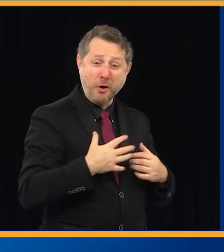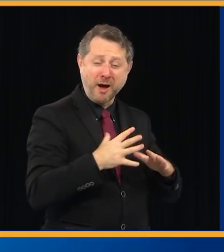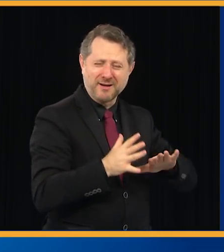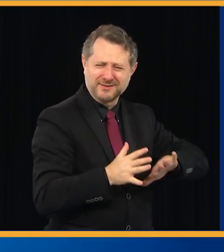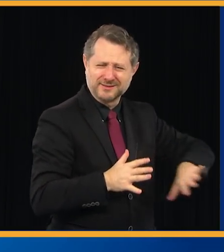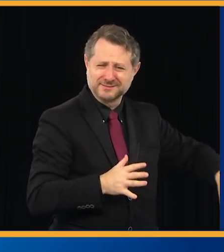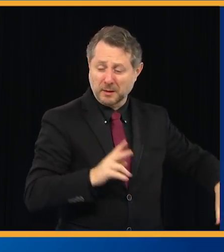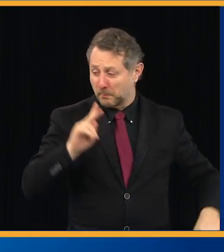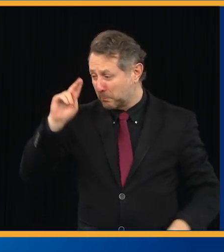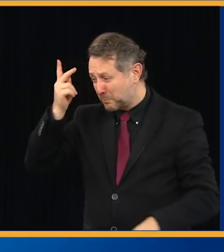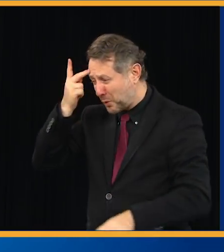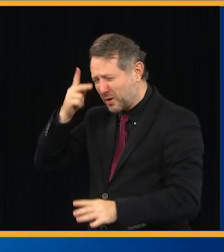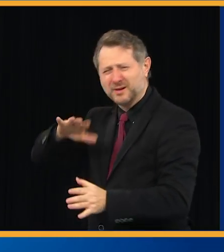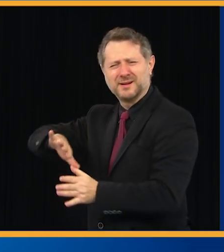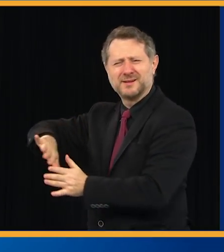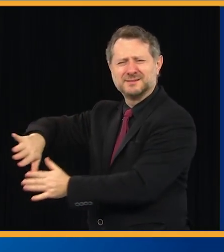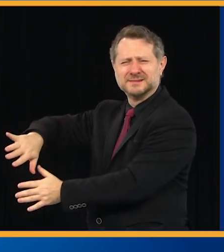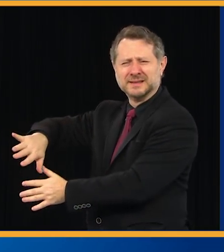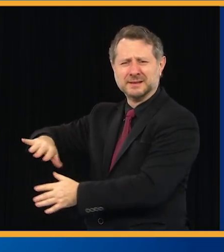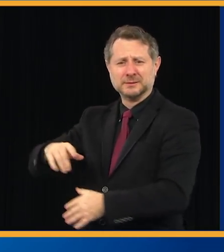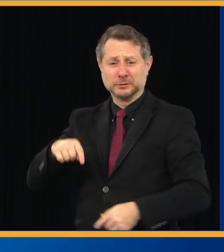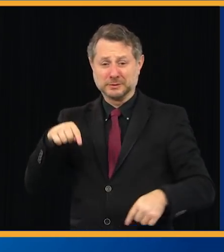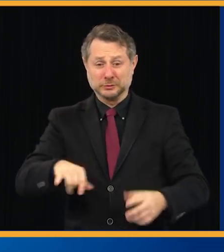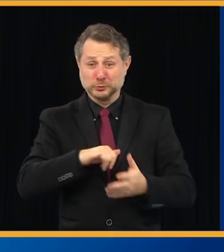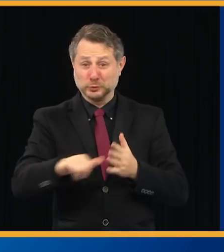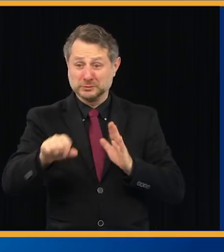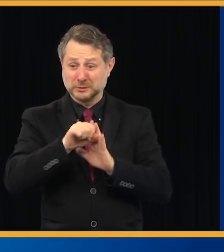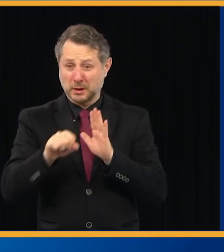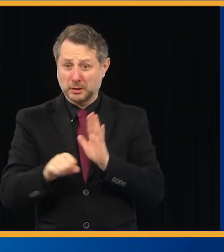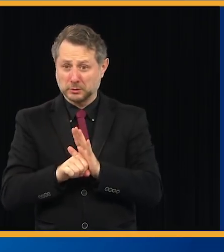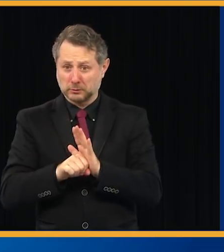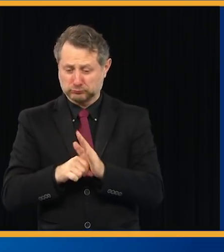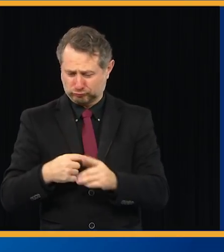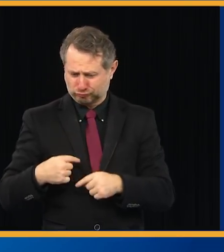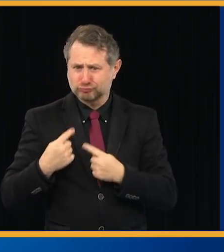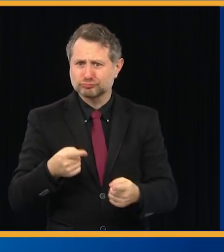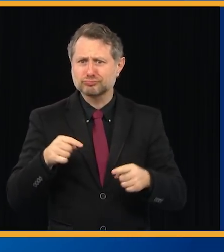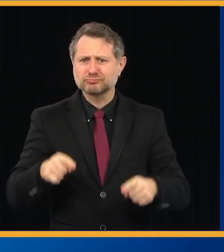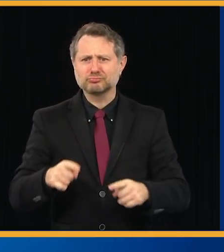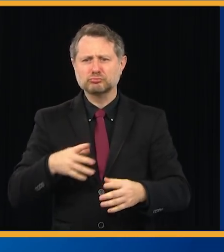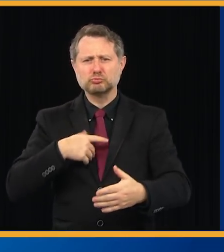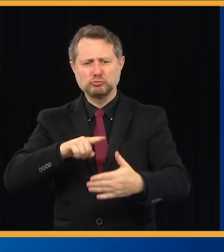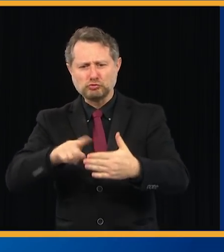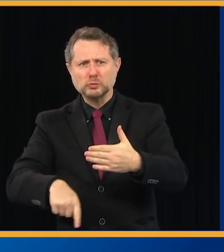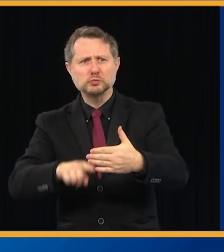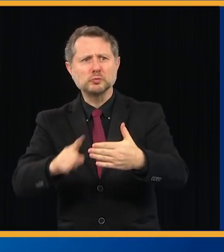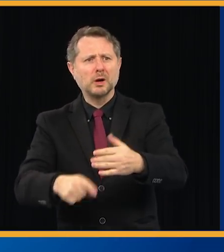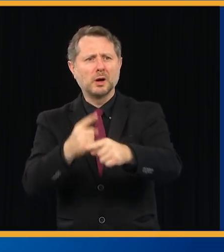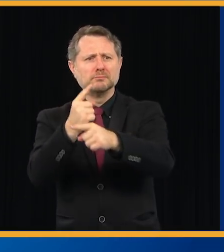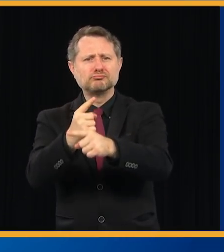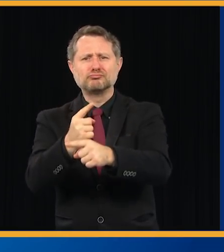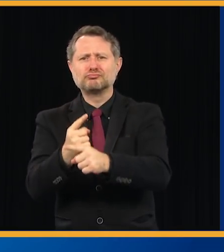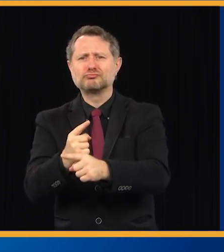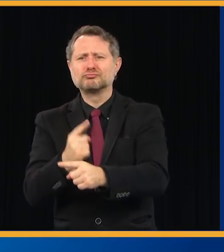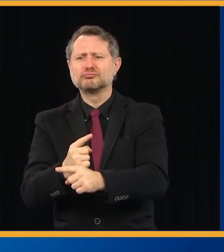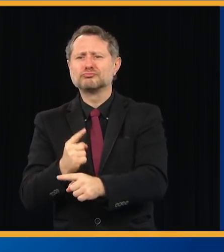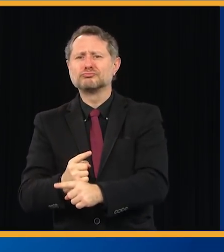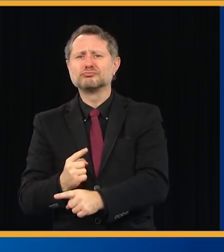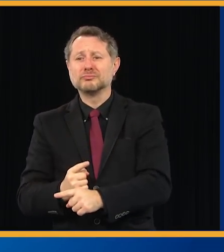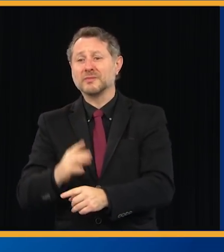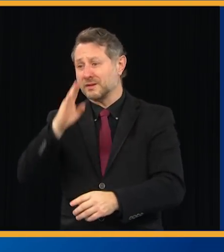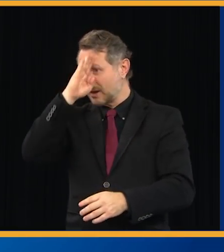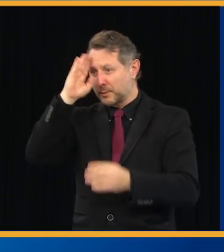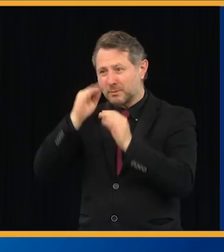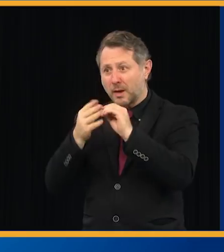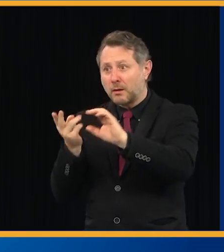here shows results. The hospitalization rate is down, the number of deaths is down, and the number of new cases is down. For me, I've